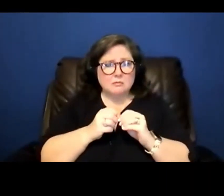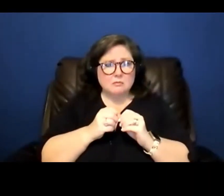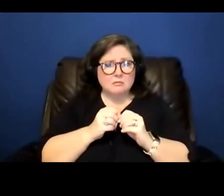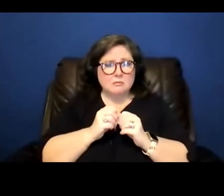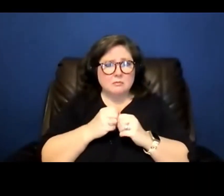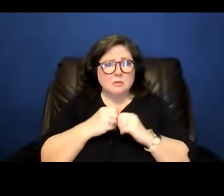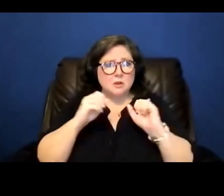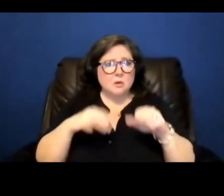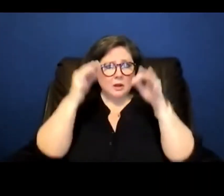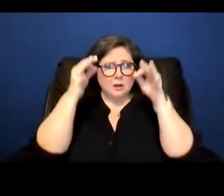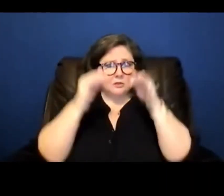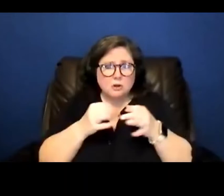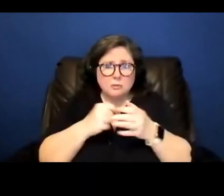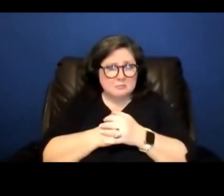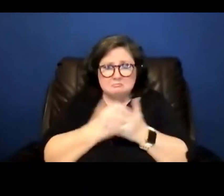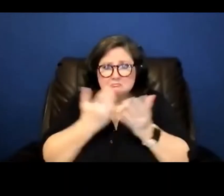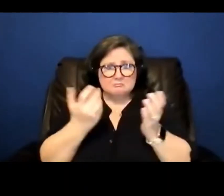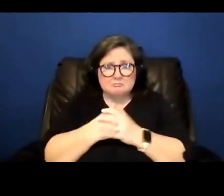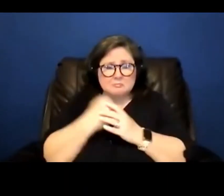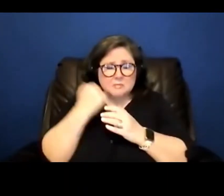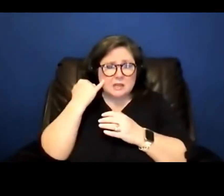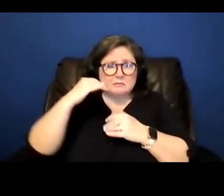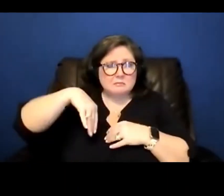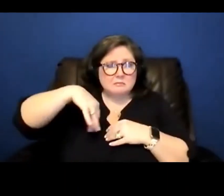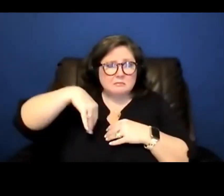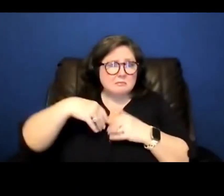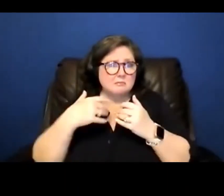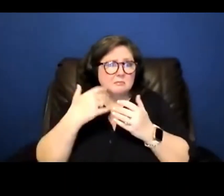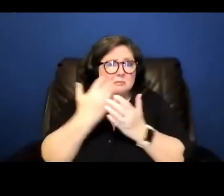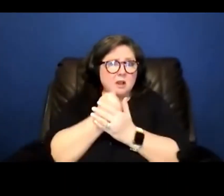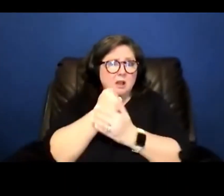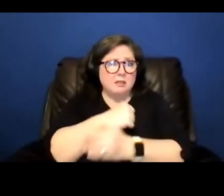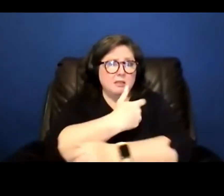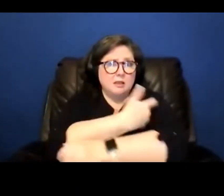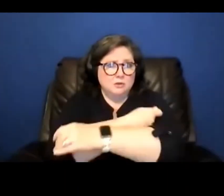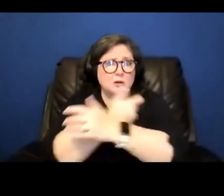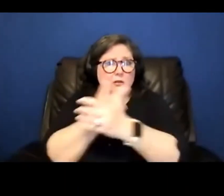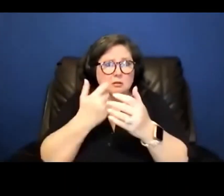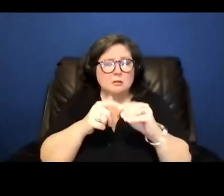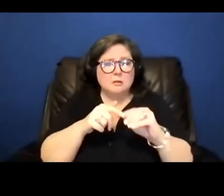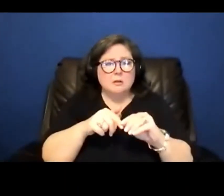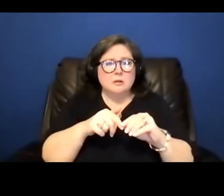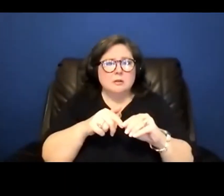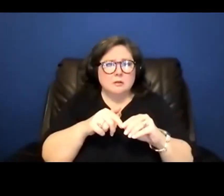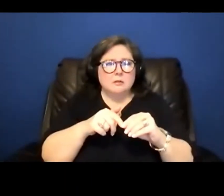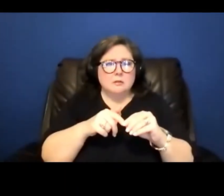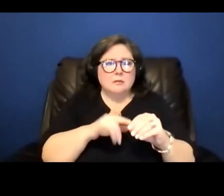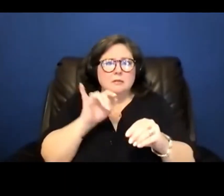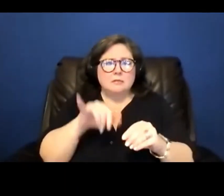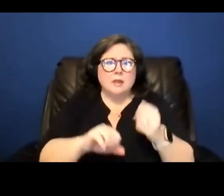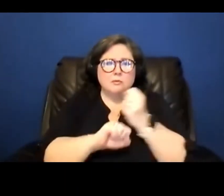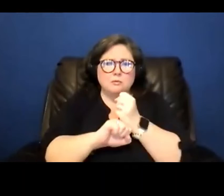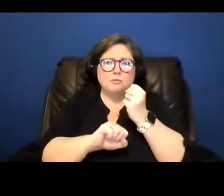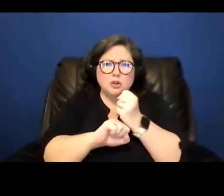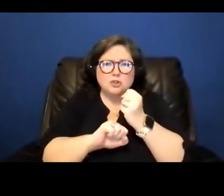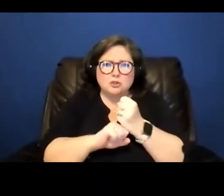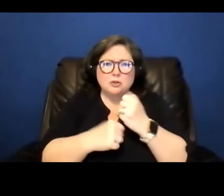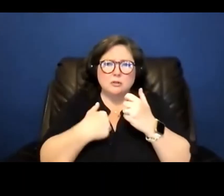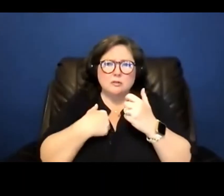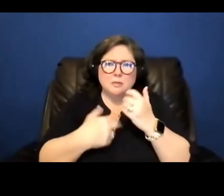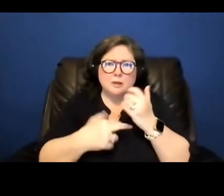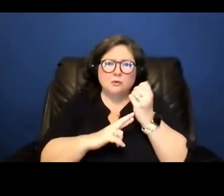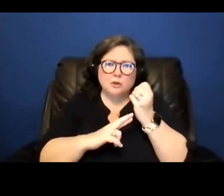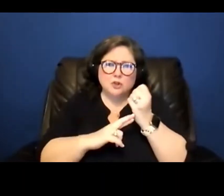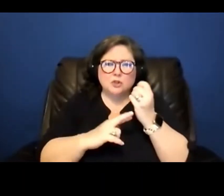that can determine. So if you haven't gotten the drug, and then you can get vaccinated. That also reassured me that they were really caring about